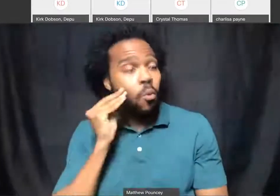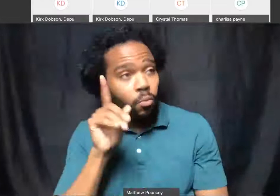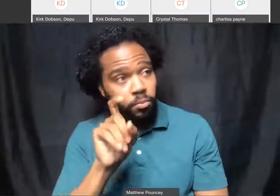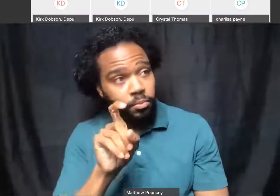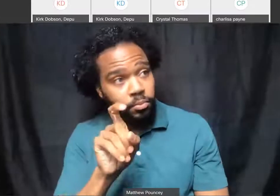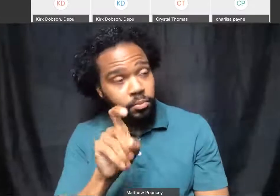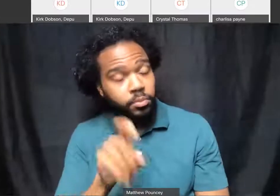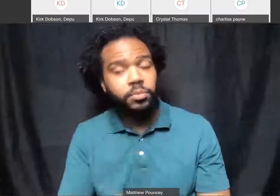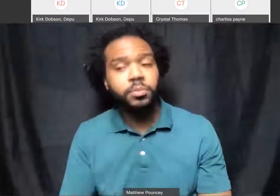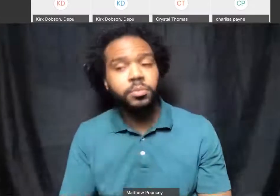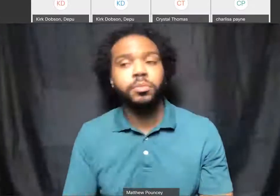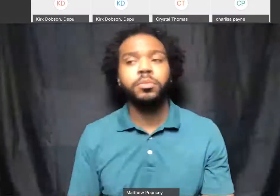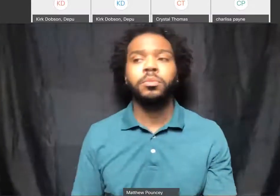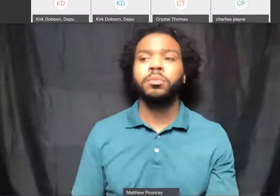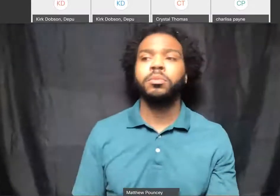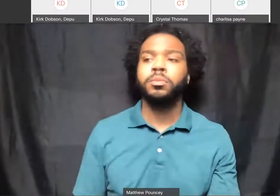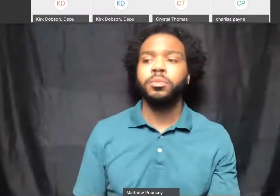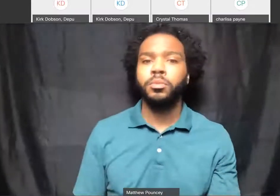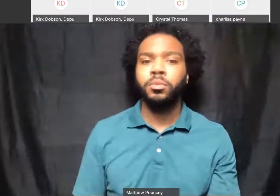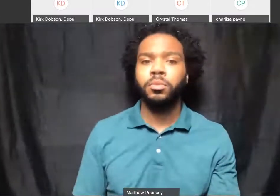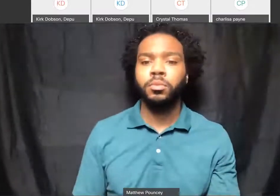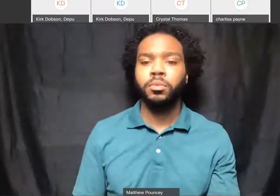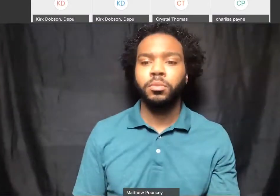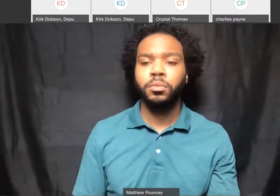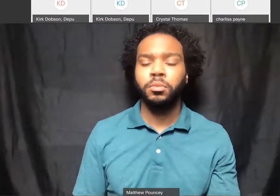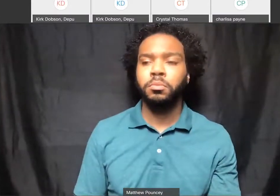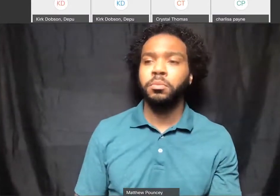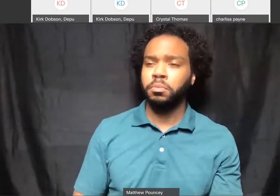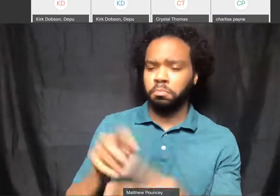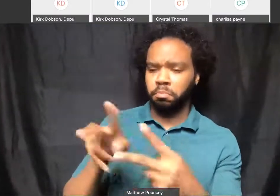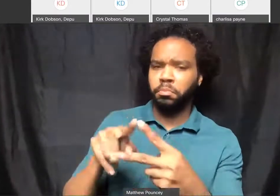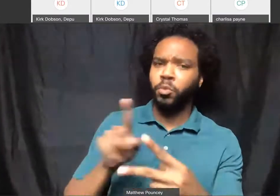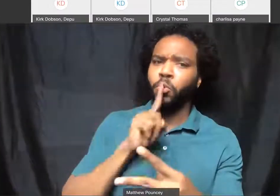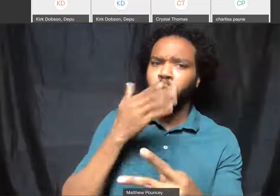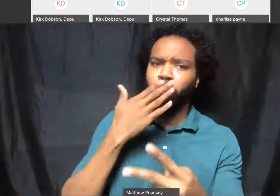So these are two really good questions, and